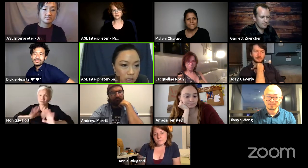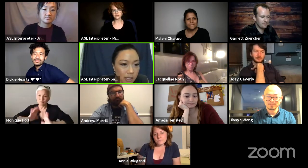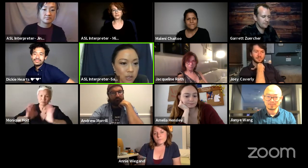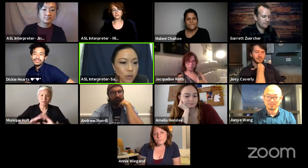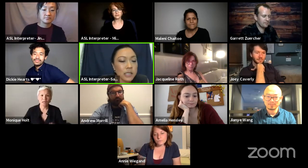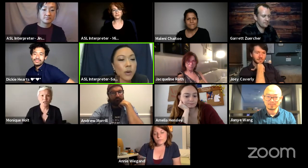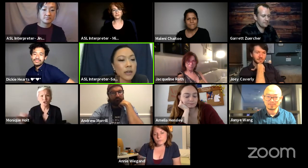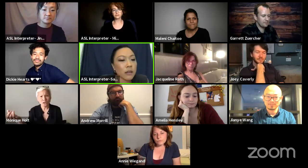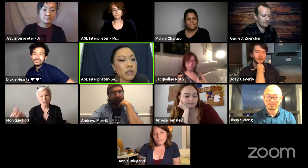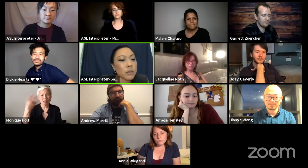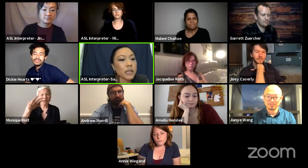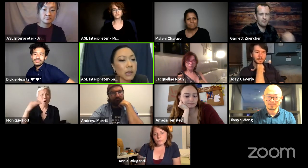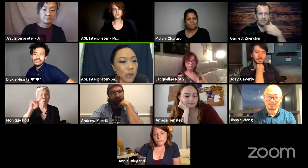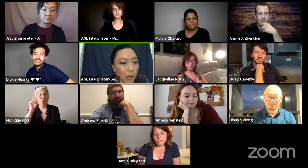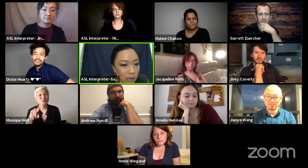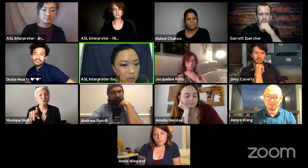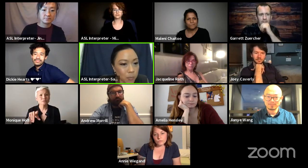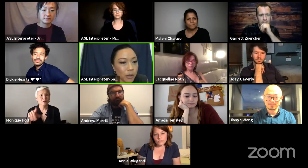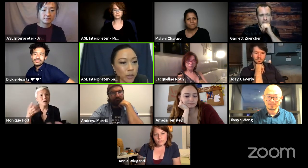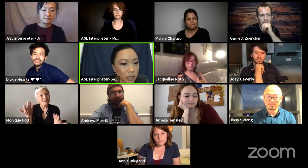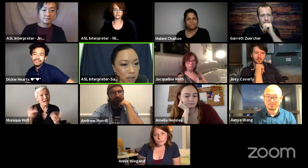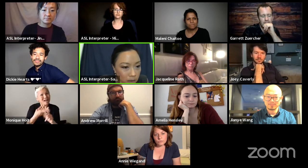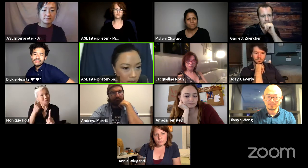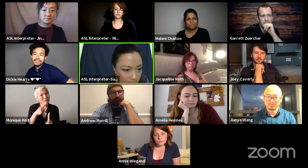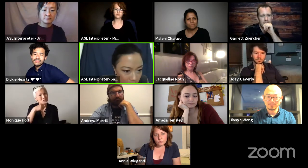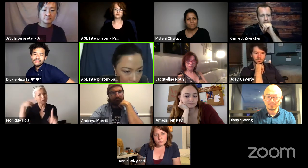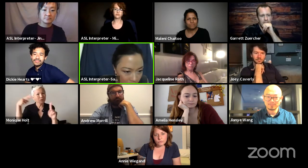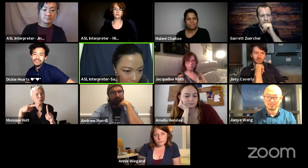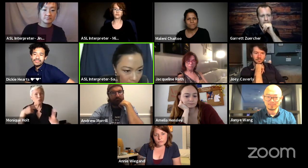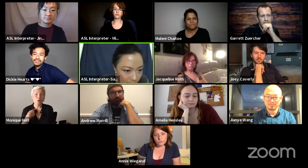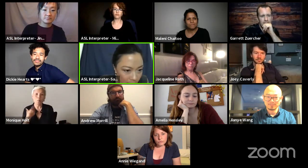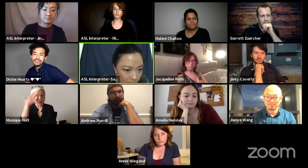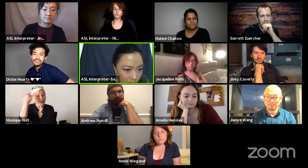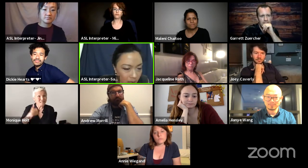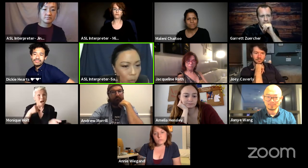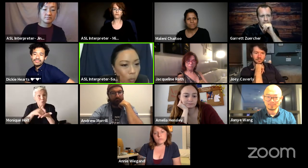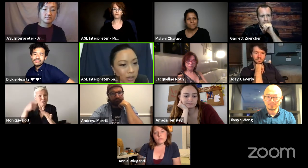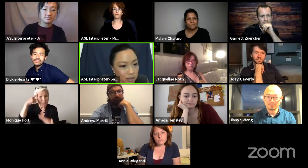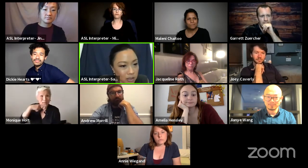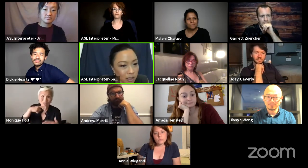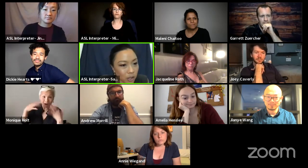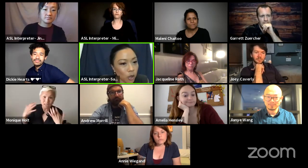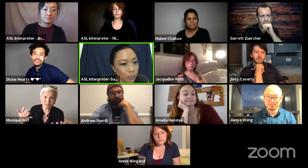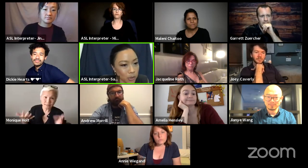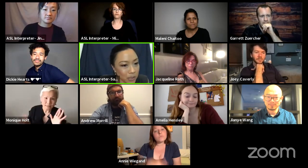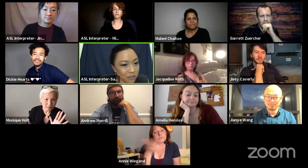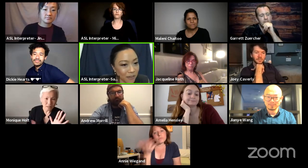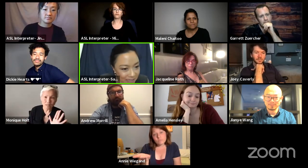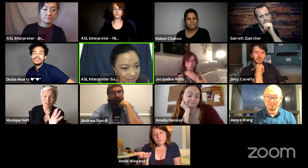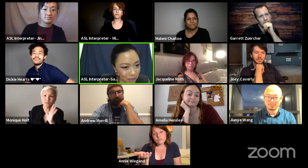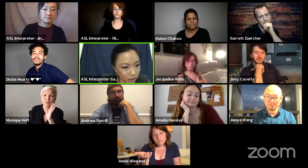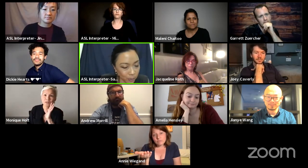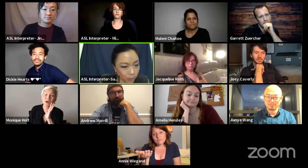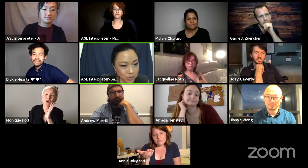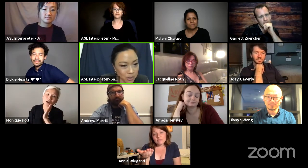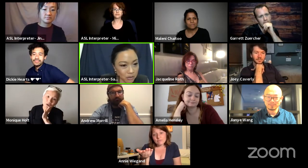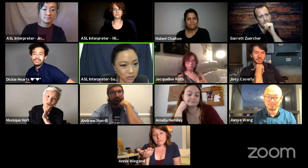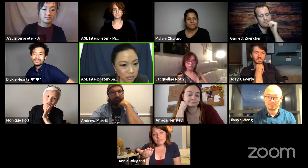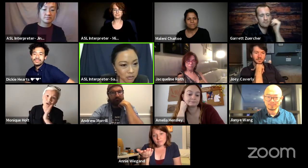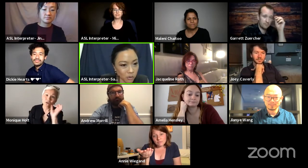And so I didn't want anything to be lost, but we got together and I wanted to get her perspective as a hearing person